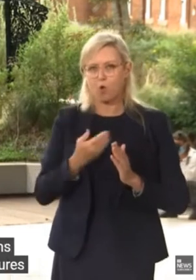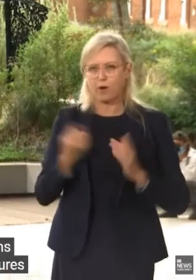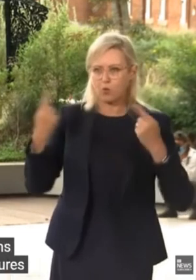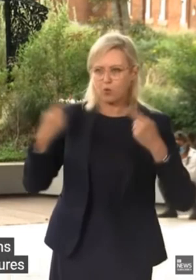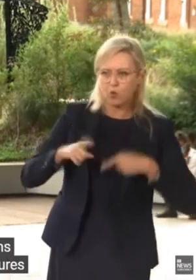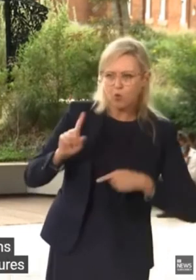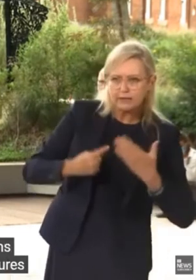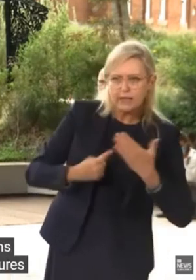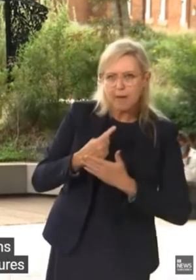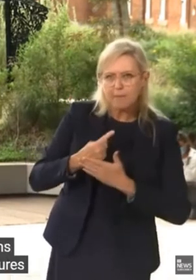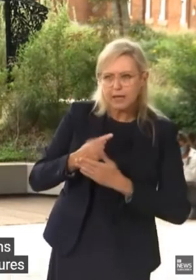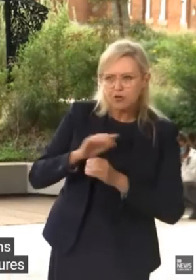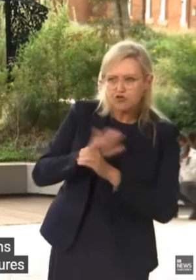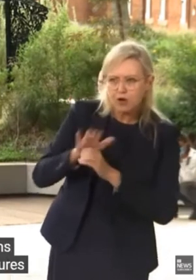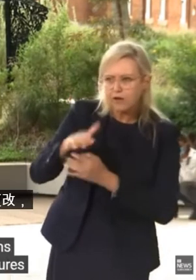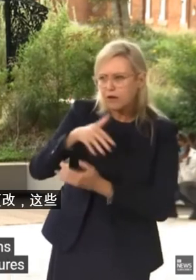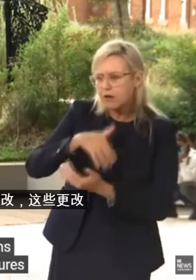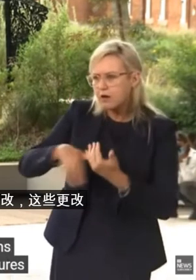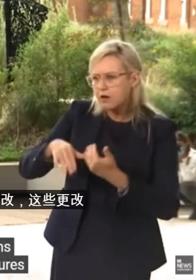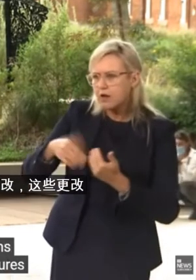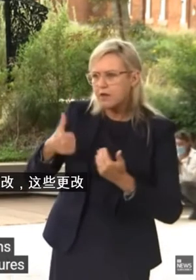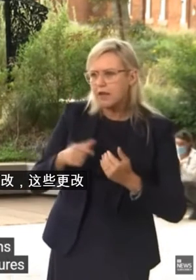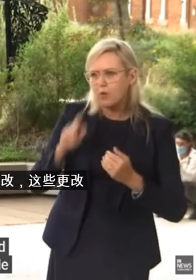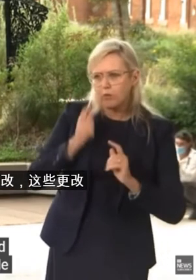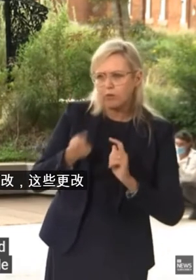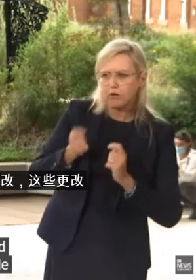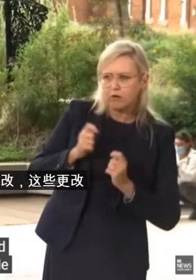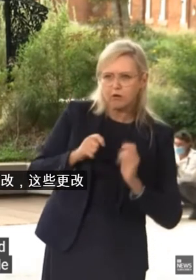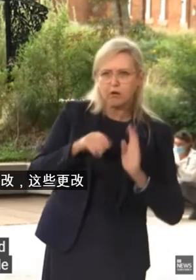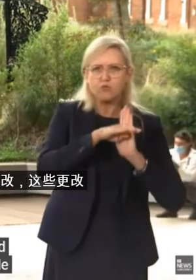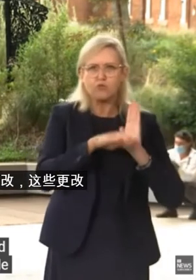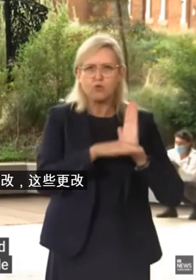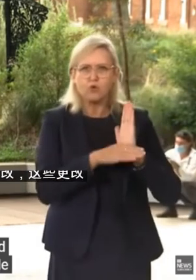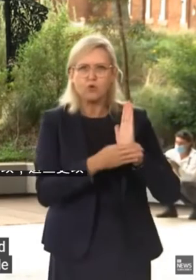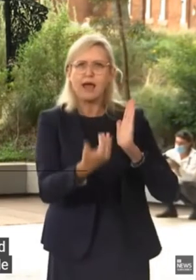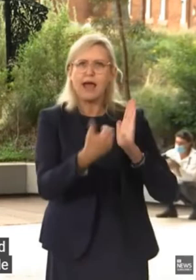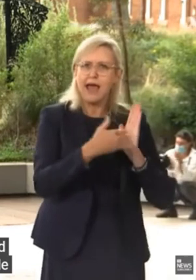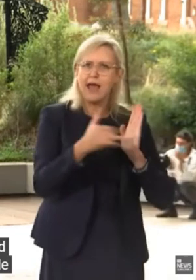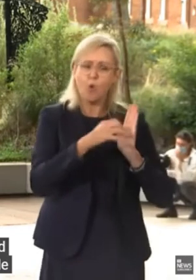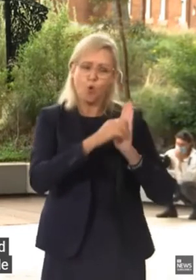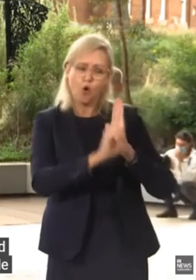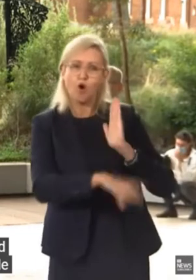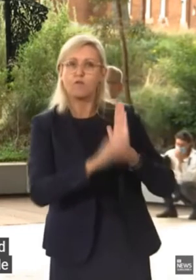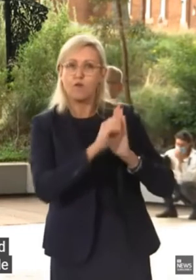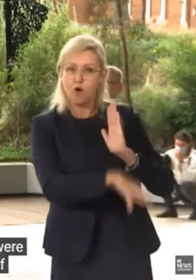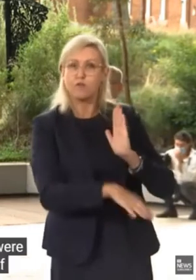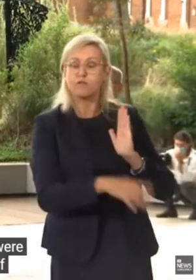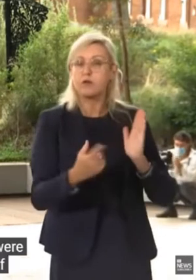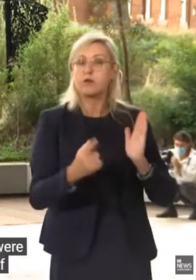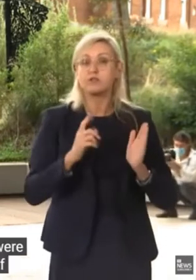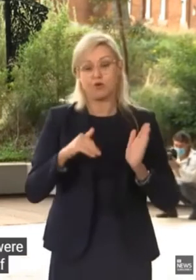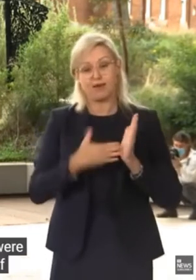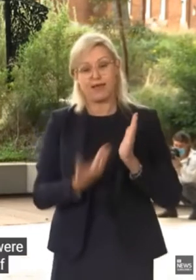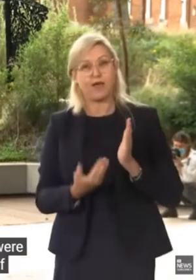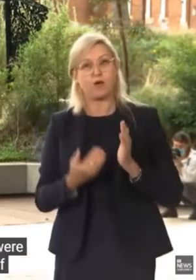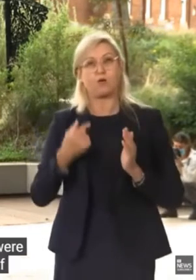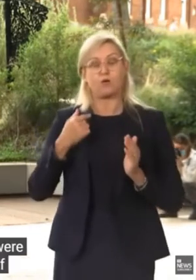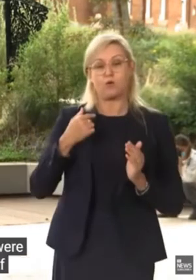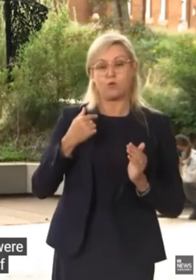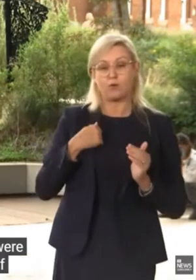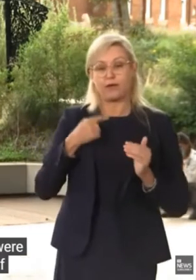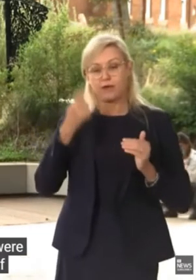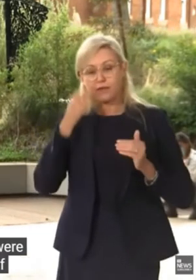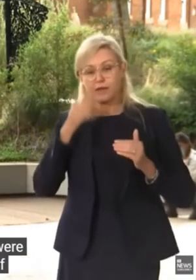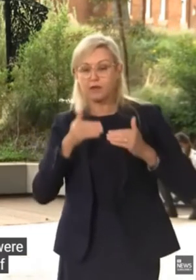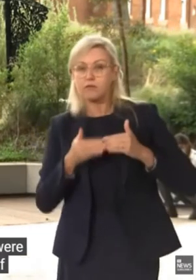find ourselves in. And we've made some of those changes that were due to expire on the 27th of January. In circumstances, particularly I think where